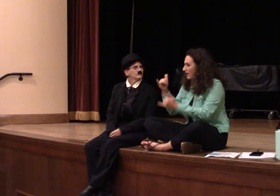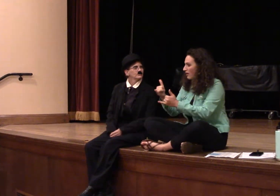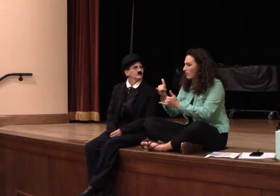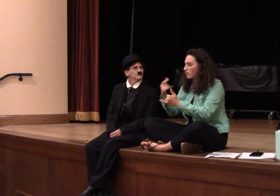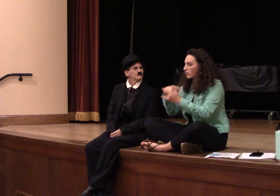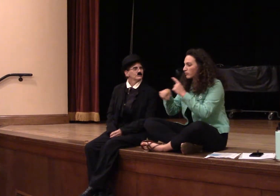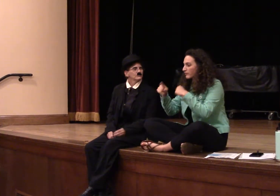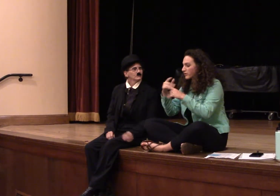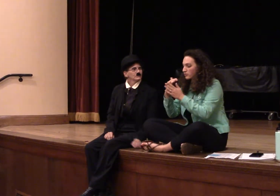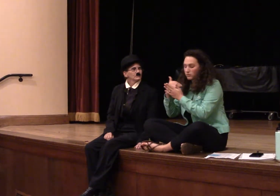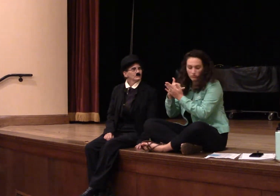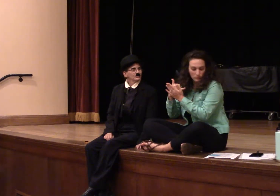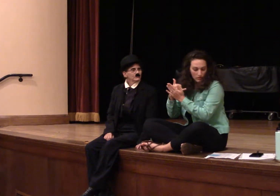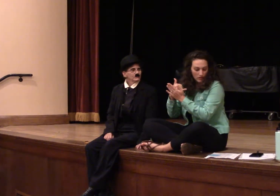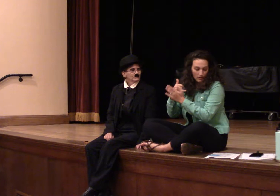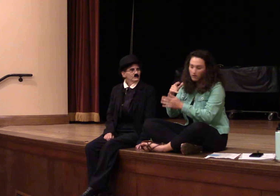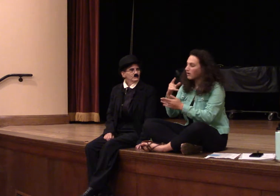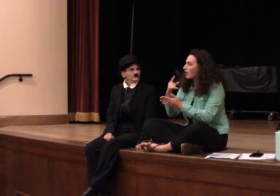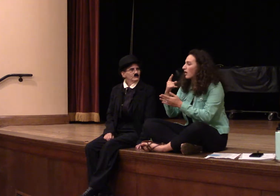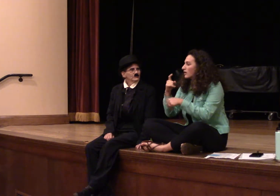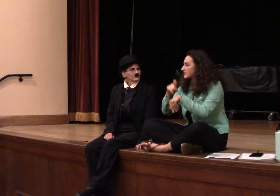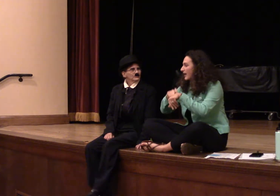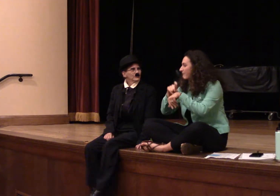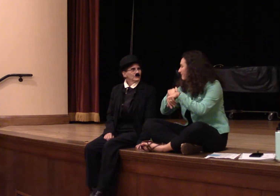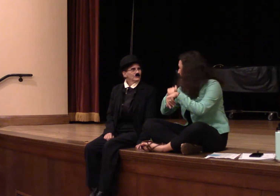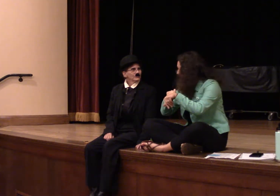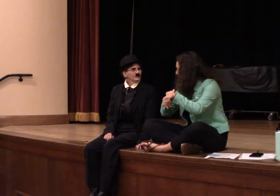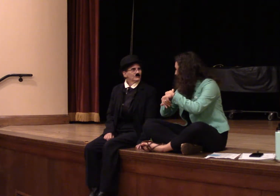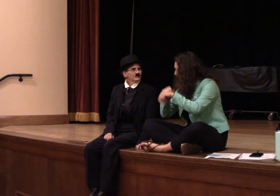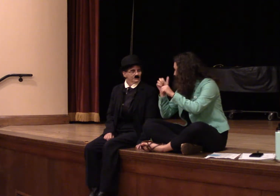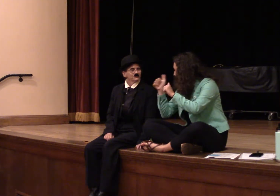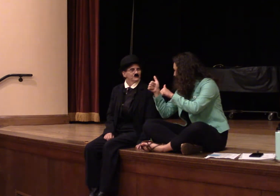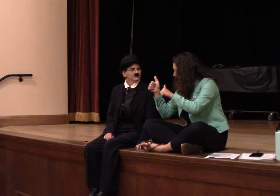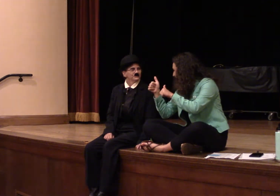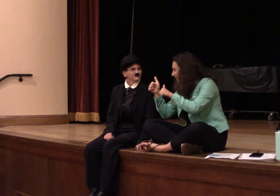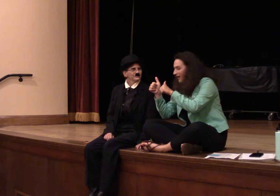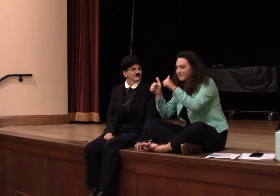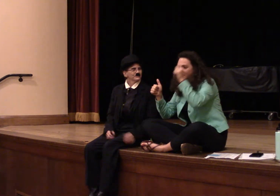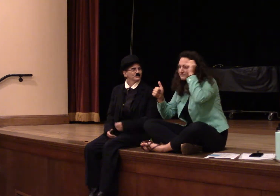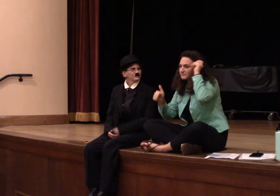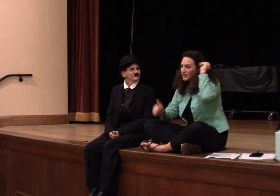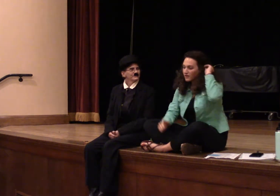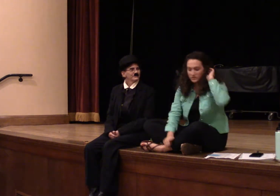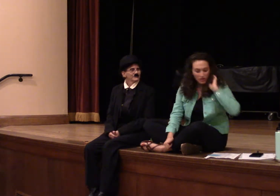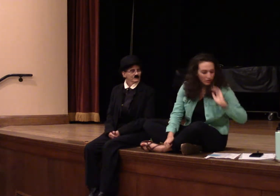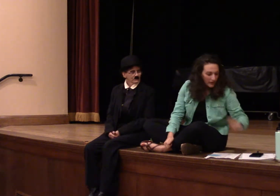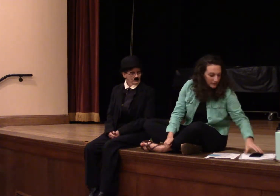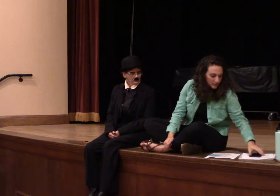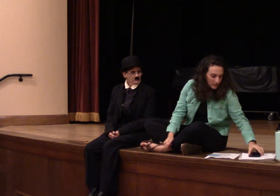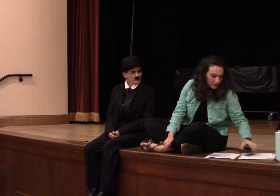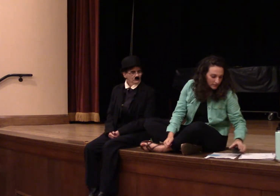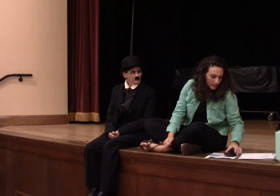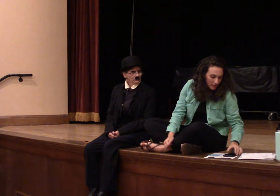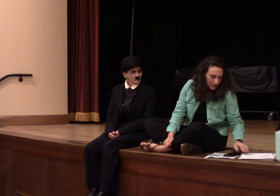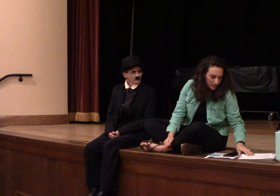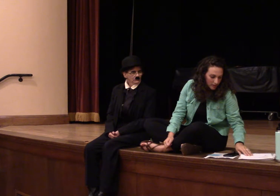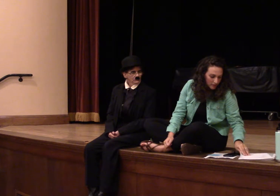Now we'll review time. Okay, so last week we did